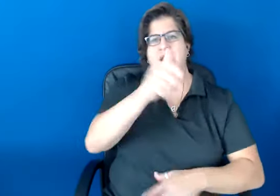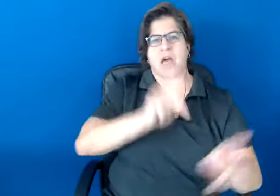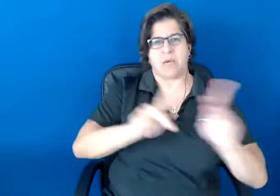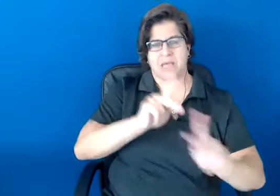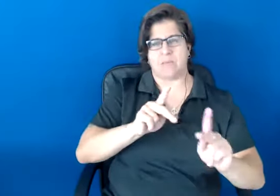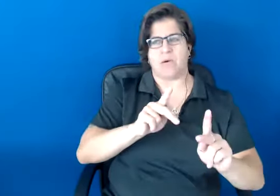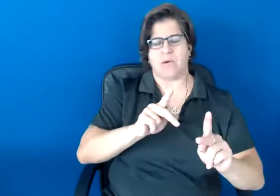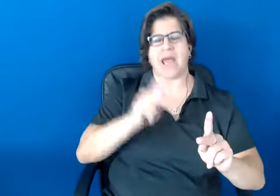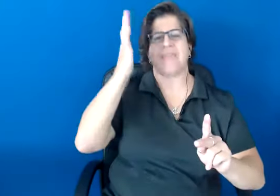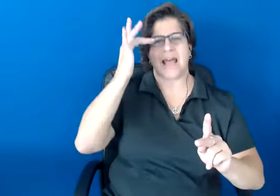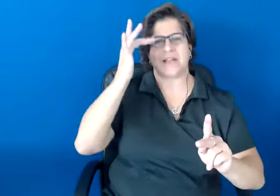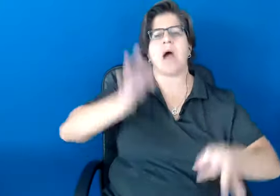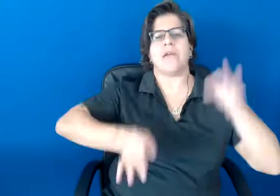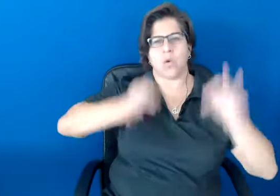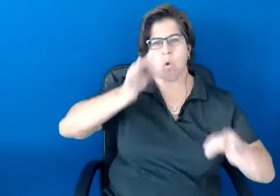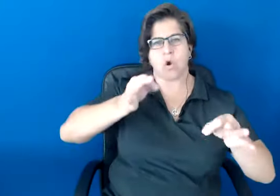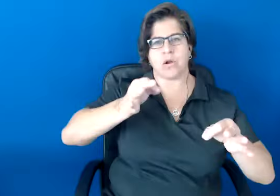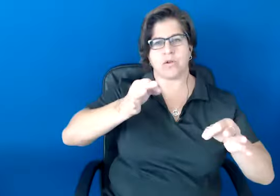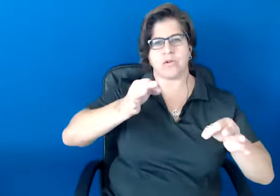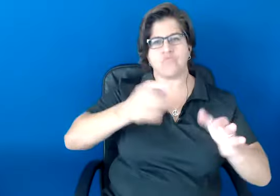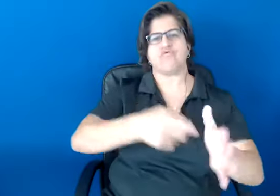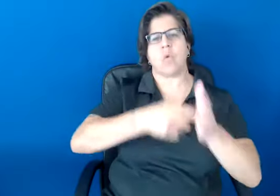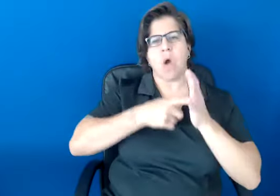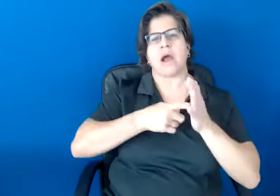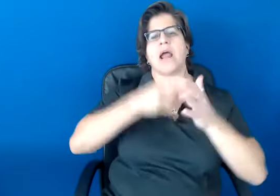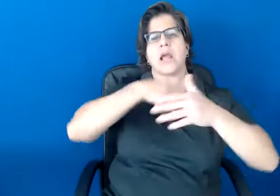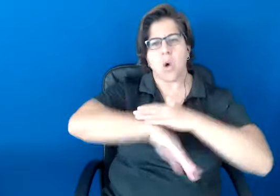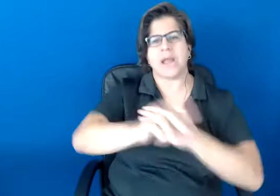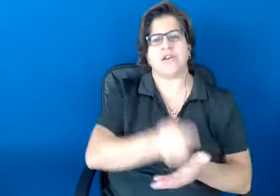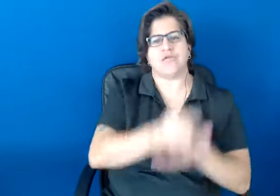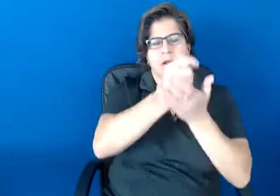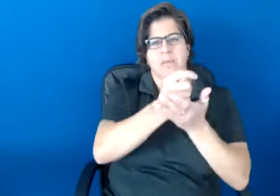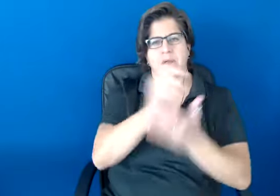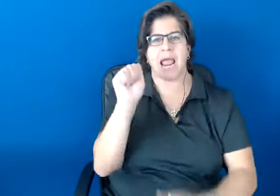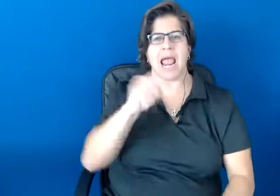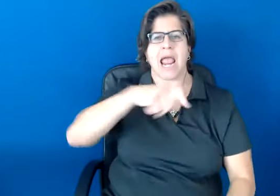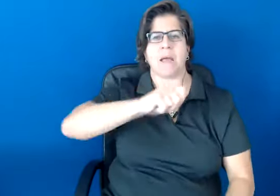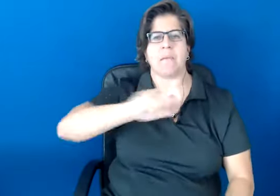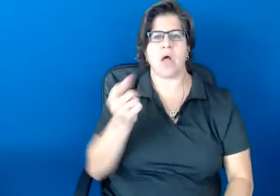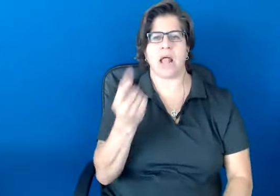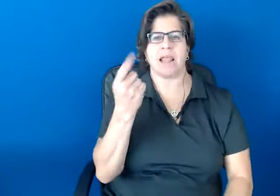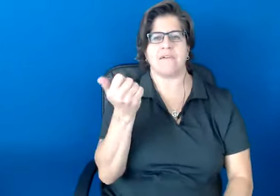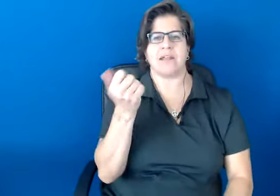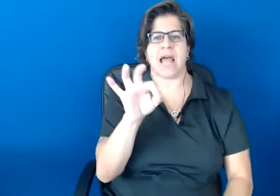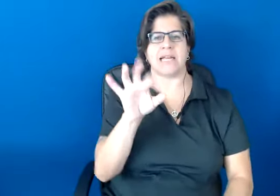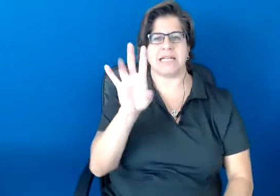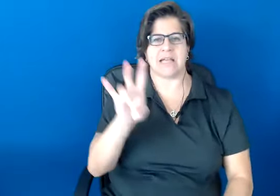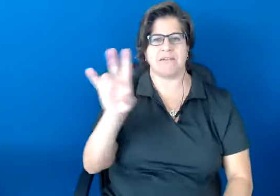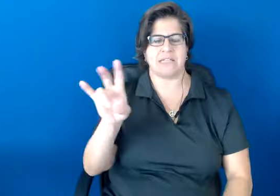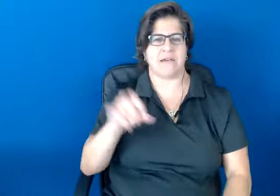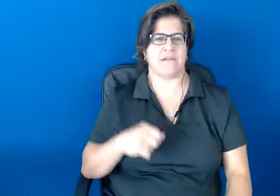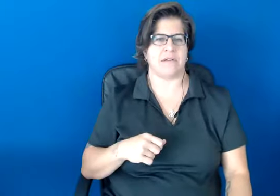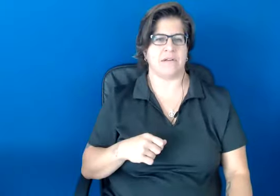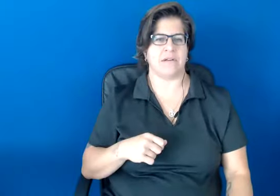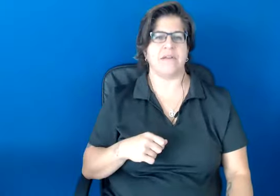treatment. And I entered a treatment center on April the 11th of 1977. And by God's grace and a program